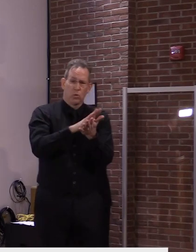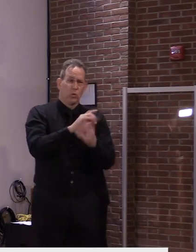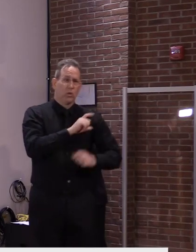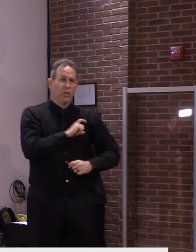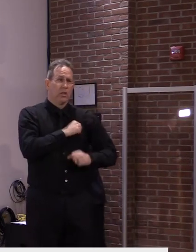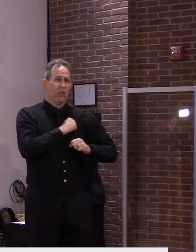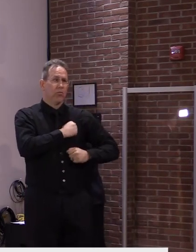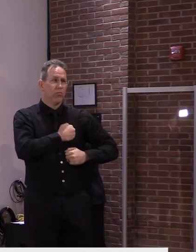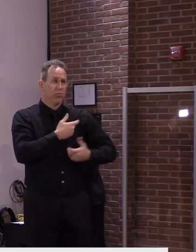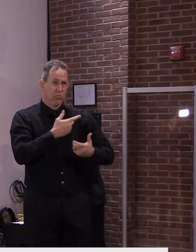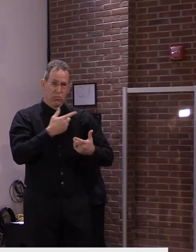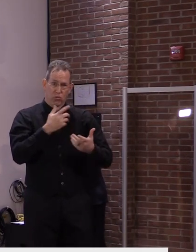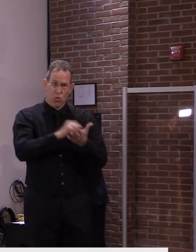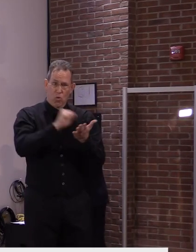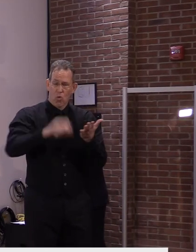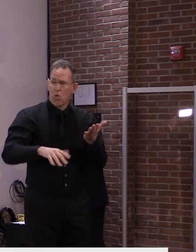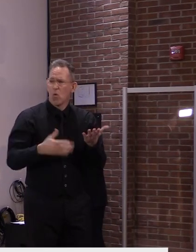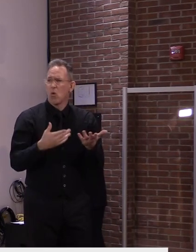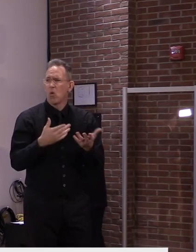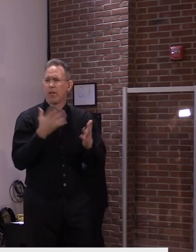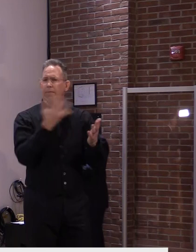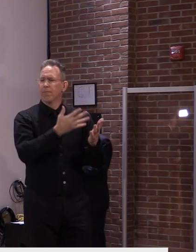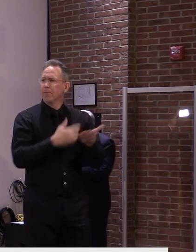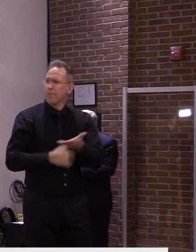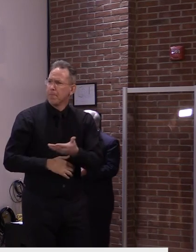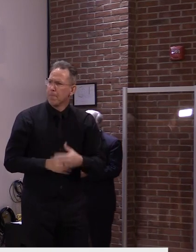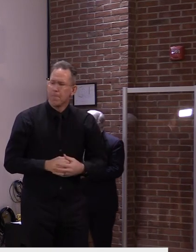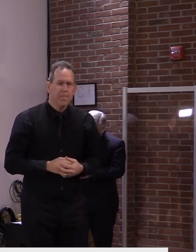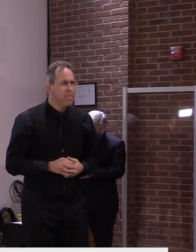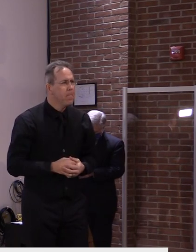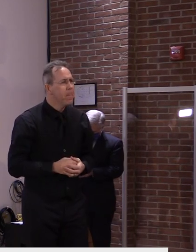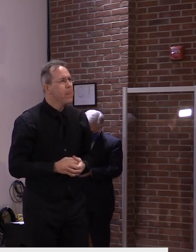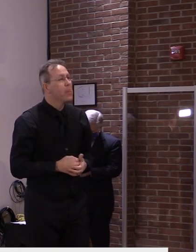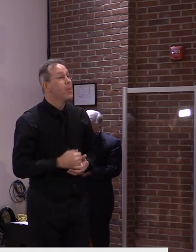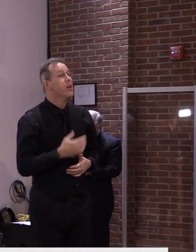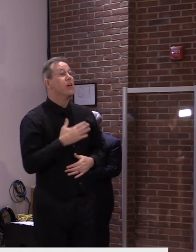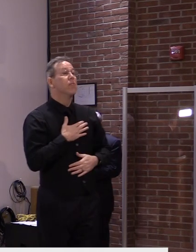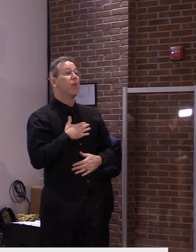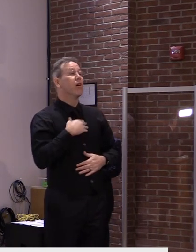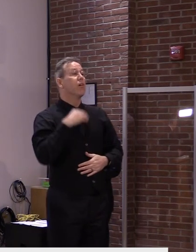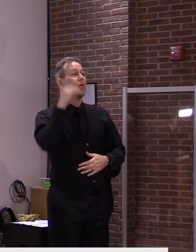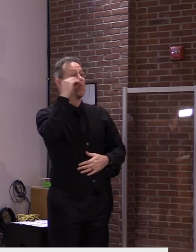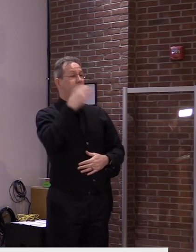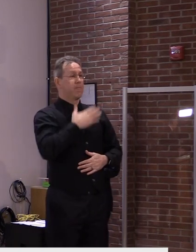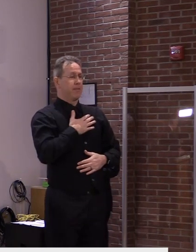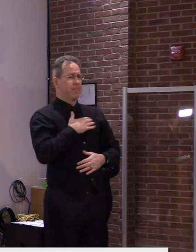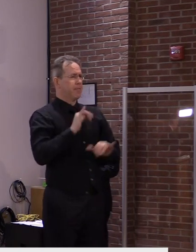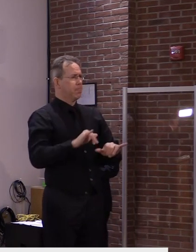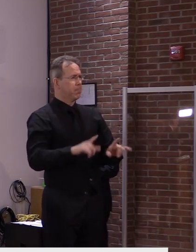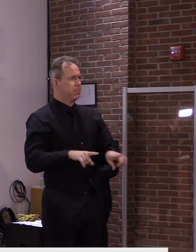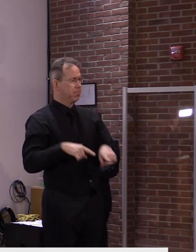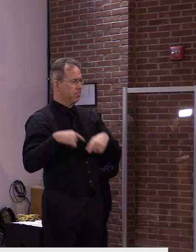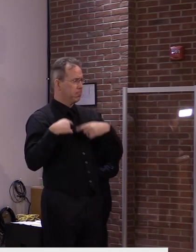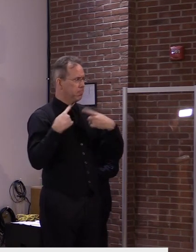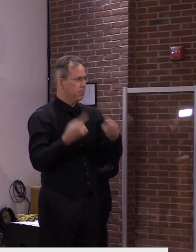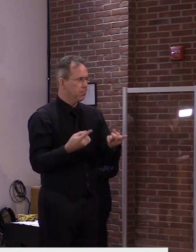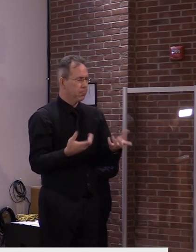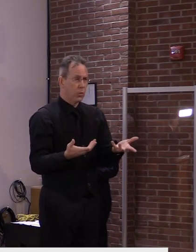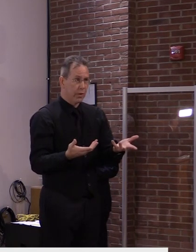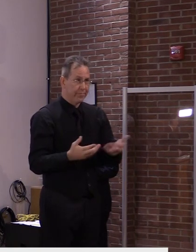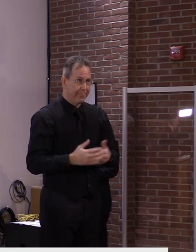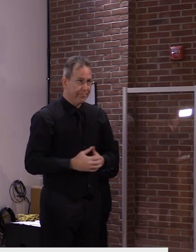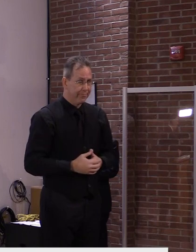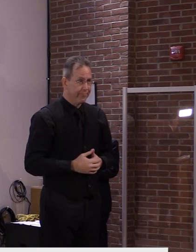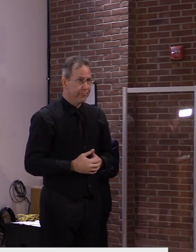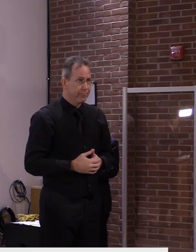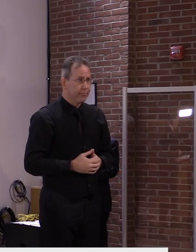hasn't changed on this, Guy. I think it's the same answer that I used when someone, maybe it was you, had asked me